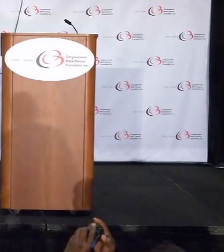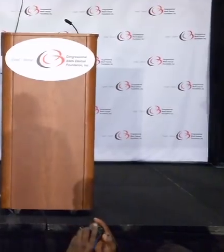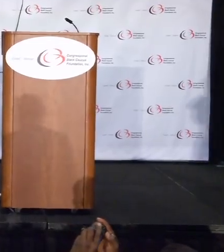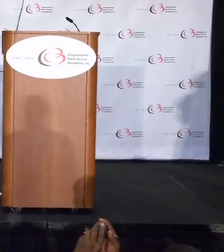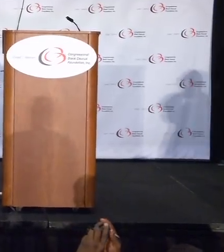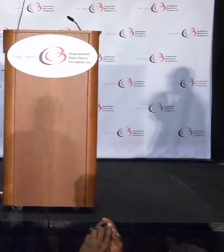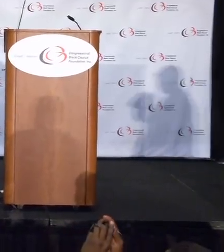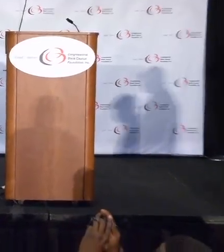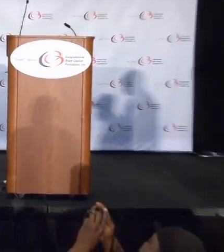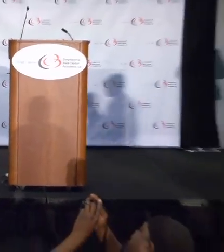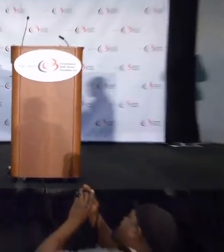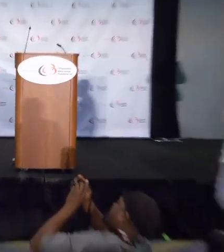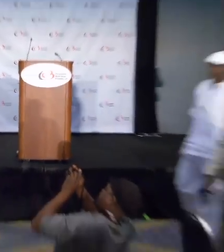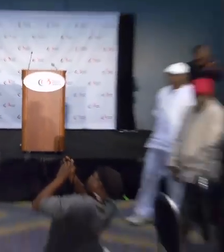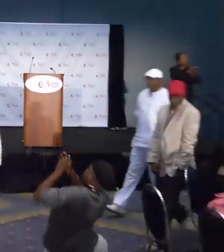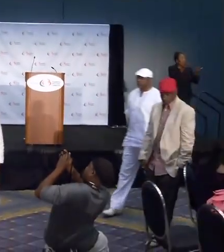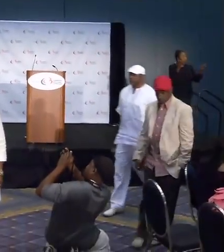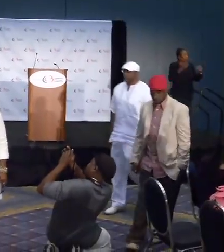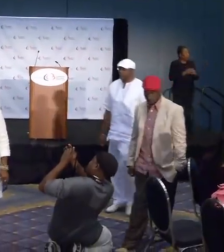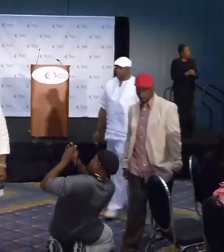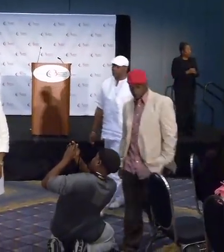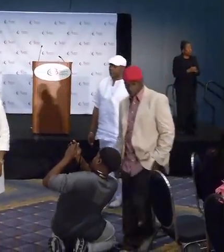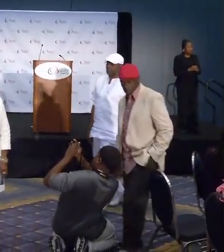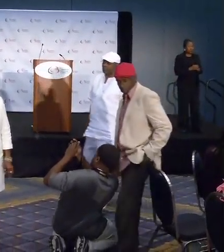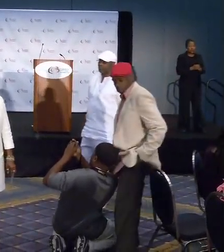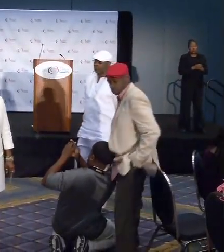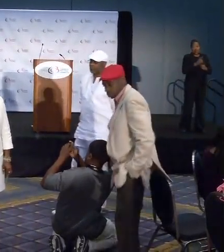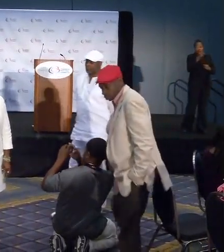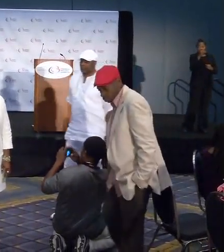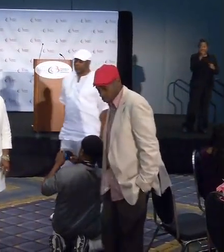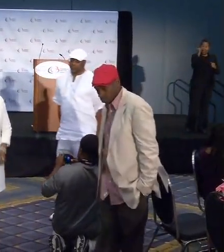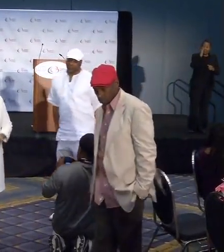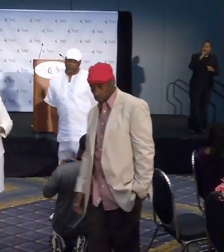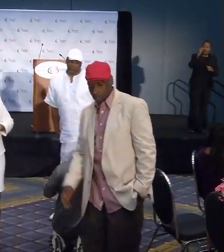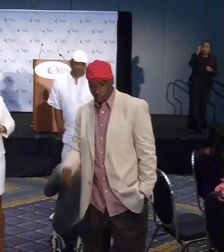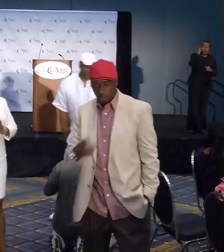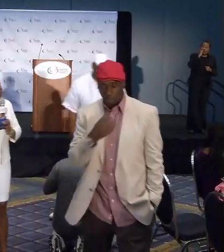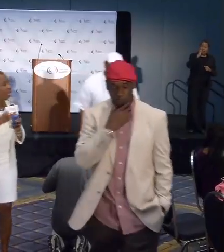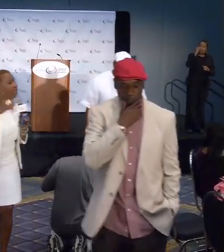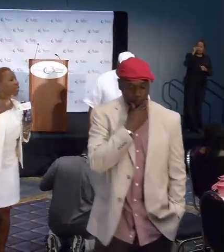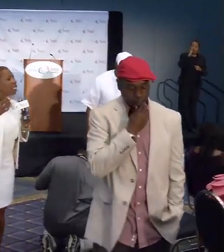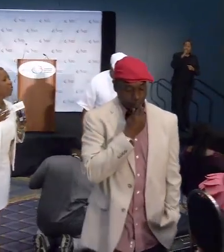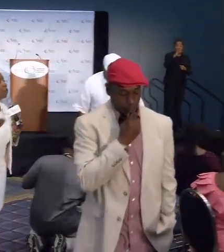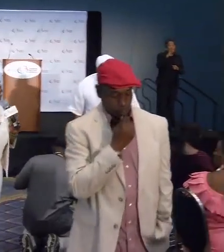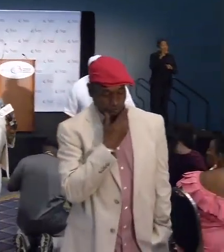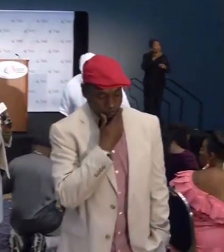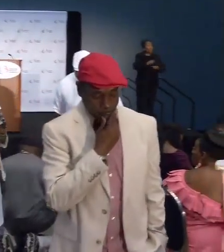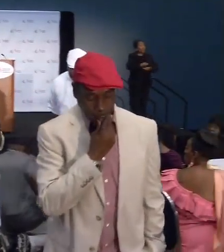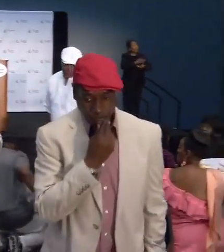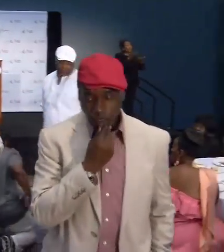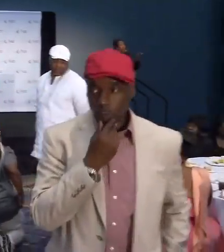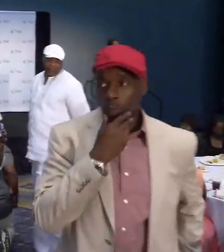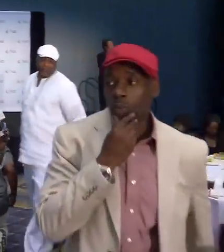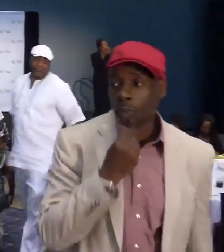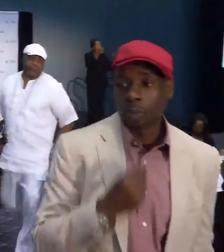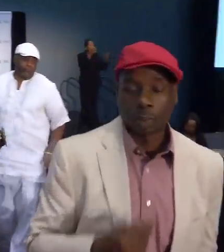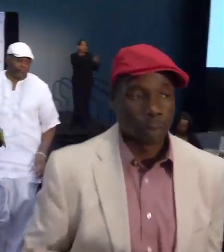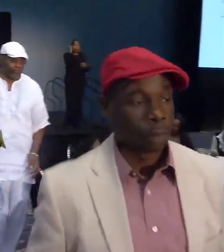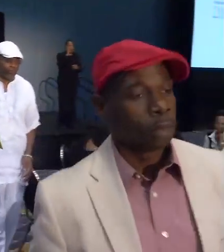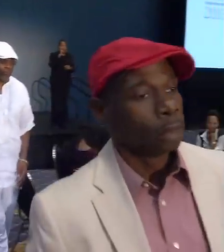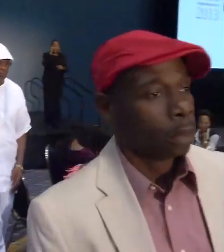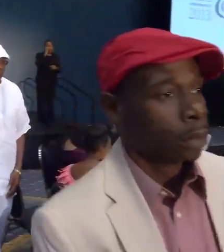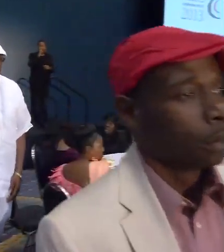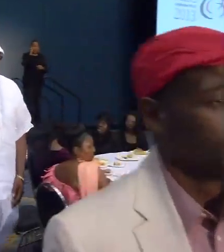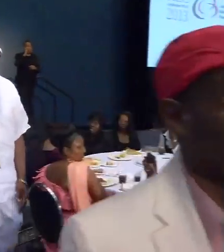I give myself away. Give yourself away. So you every single day. Can use me. And if you give yourself away every day, you're going to